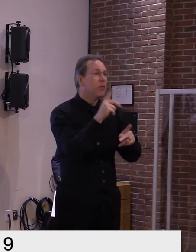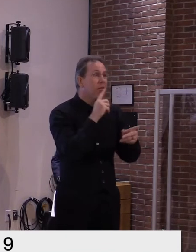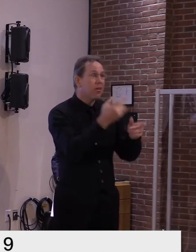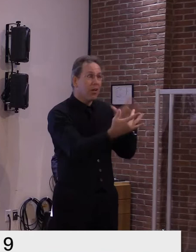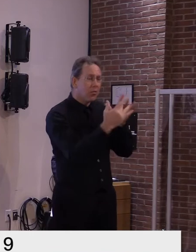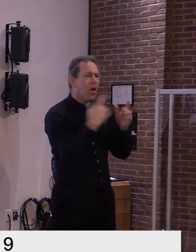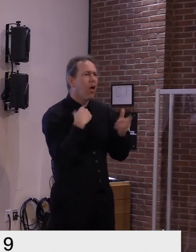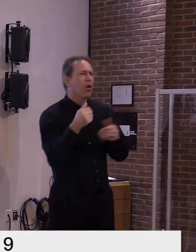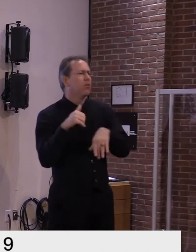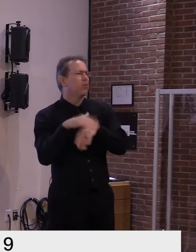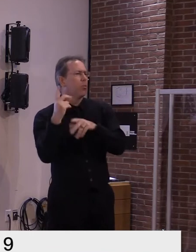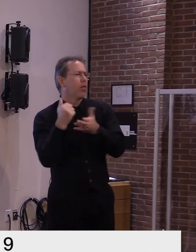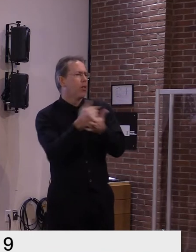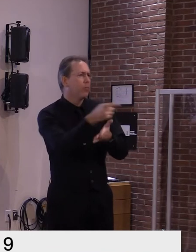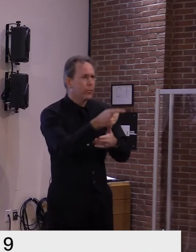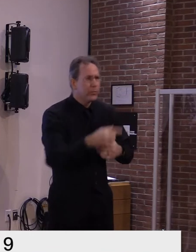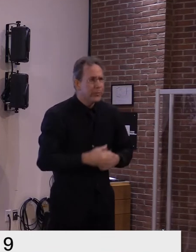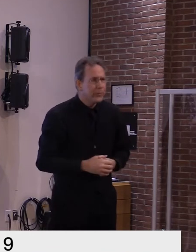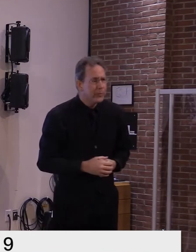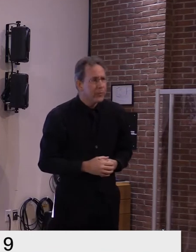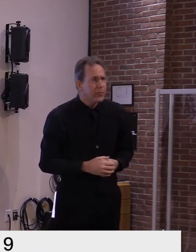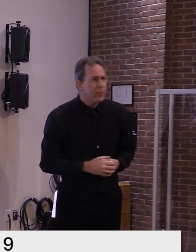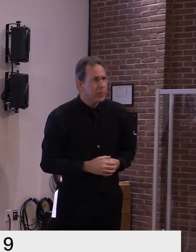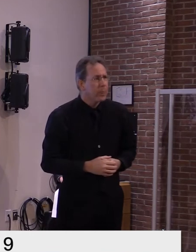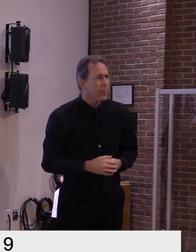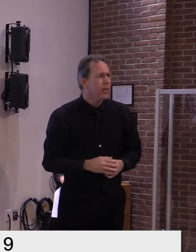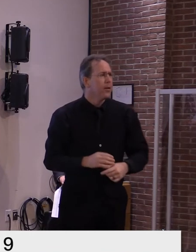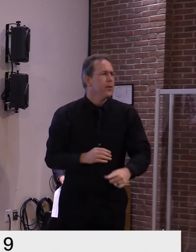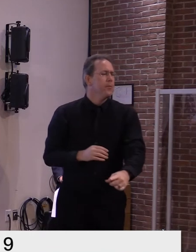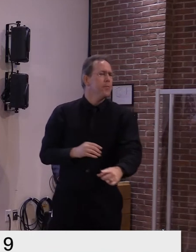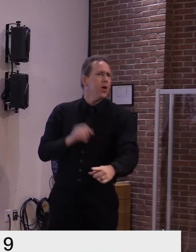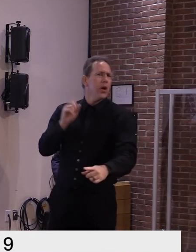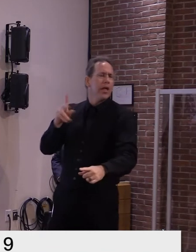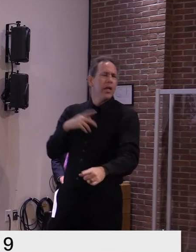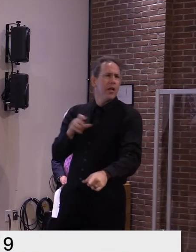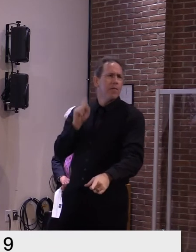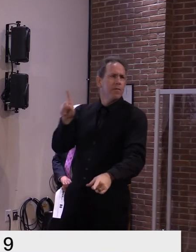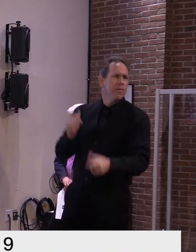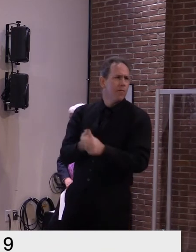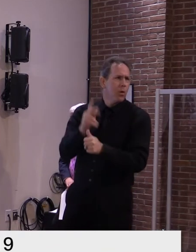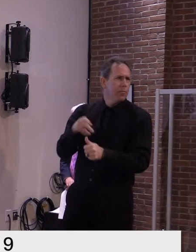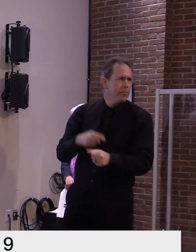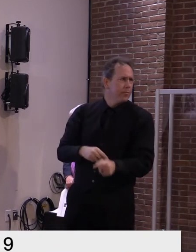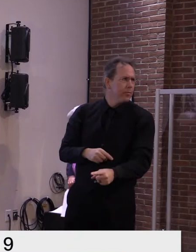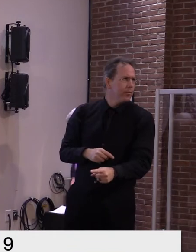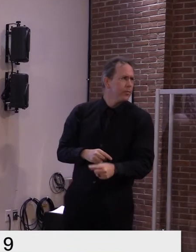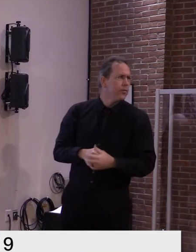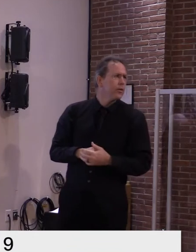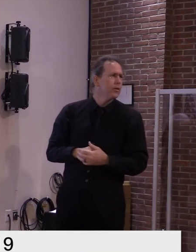Thank you. I have one other question. This is for Dr. Levine.